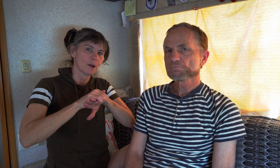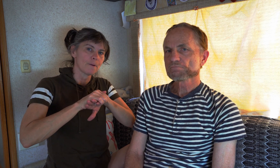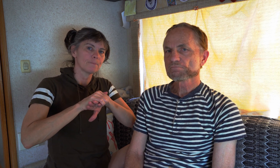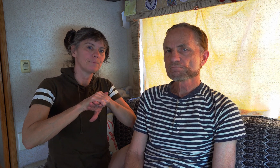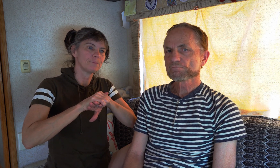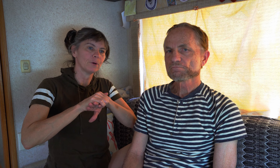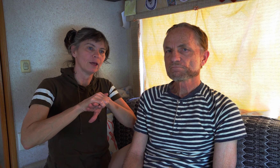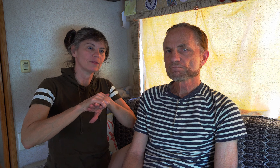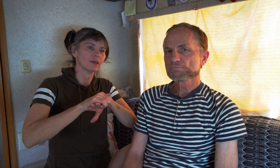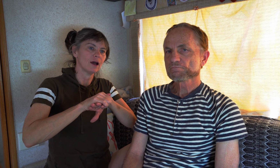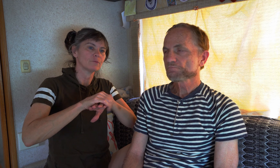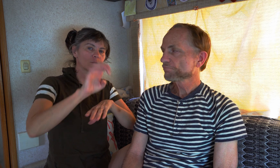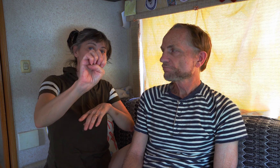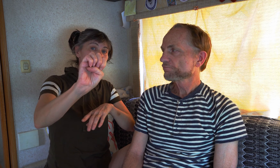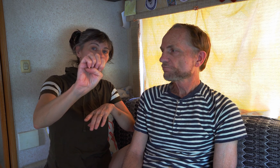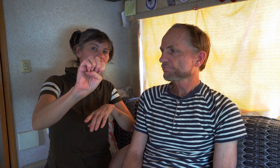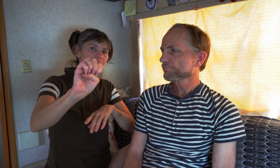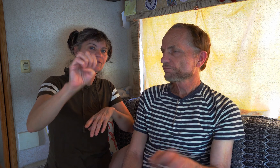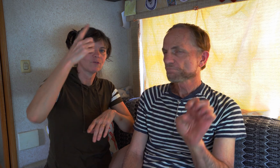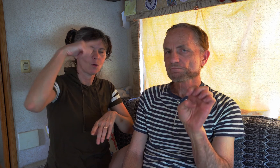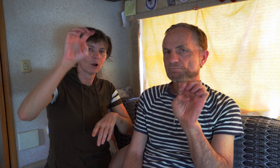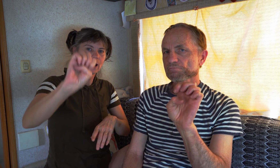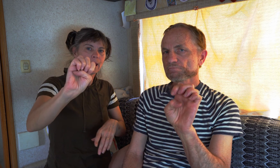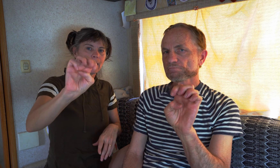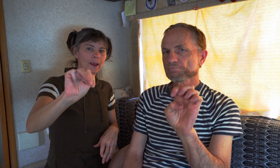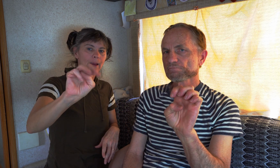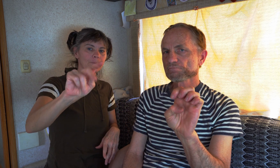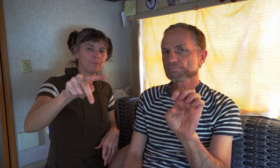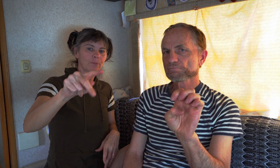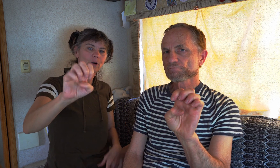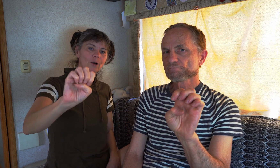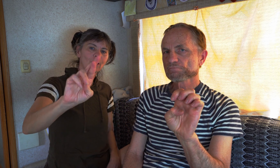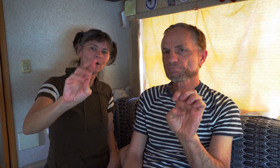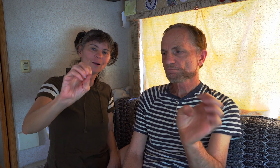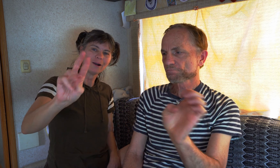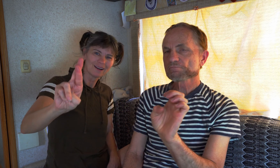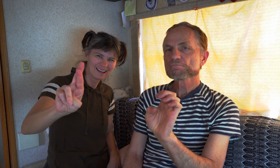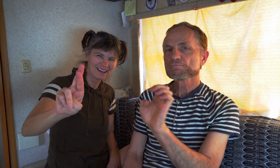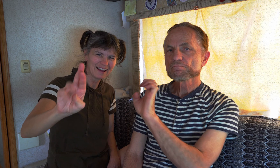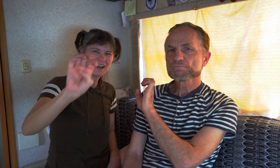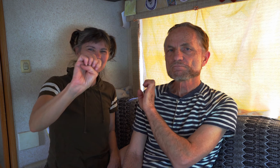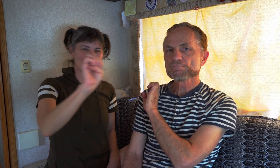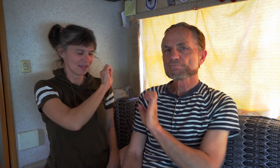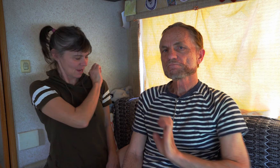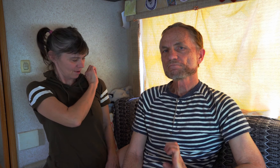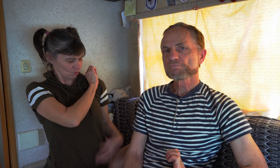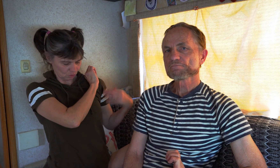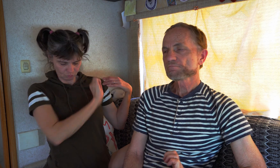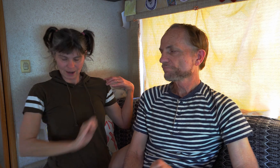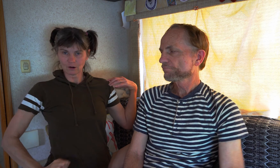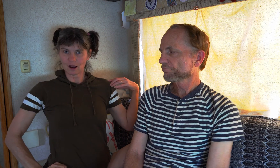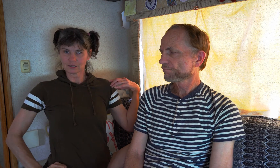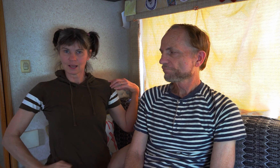English, but the, so E for emperor, E, and it